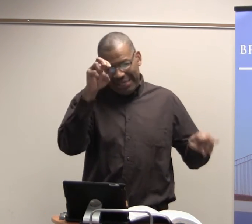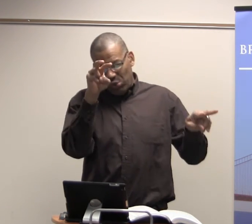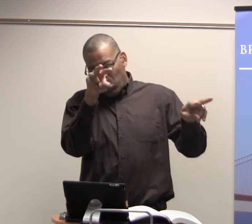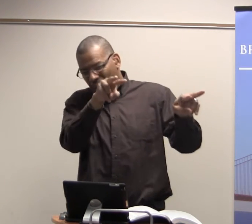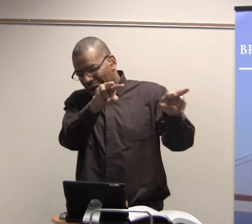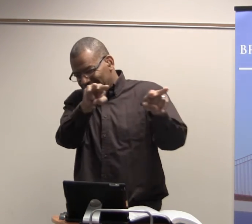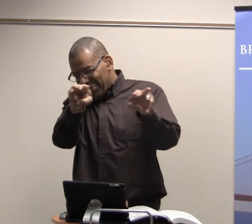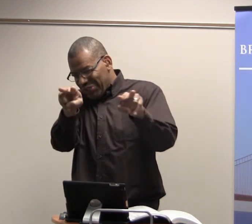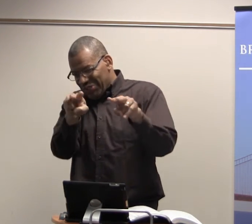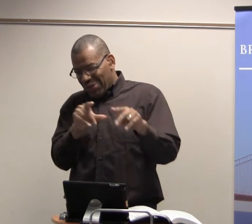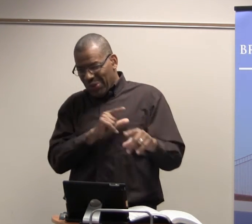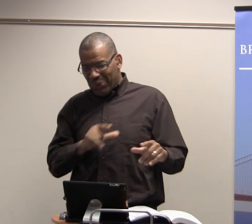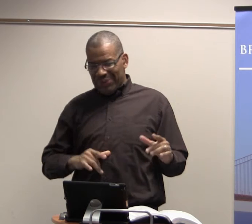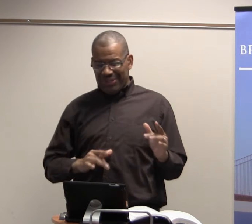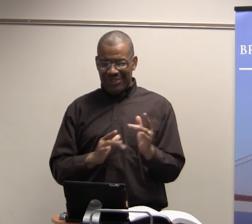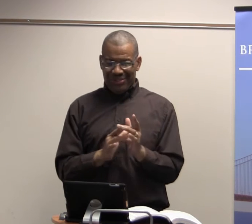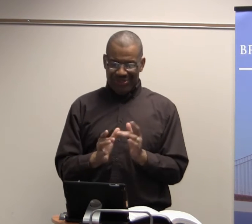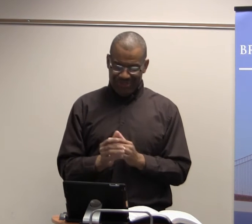Because you watch the Lord Jesus.